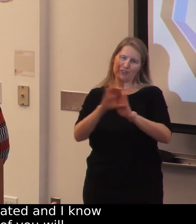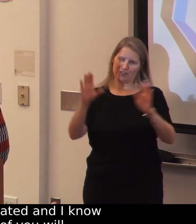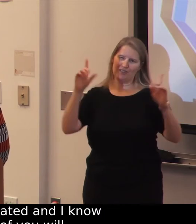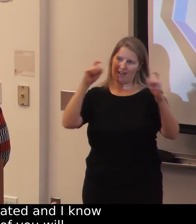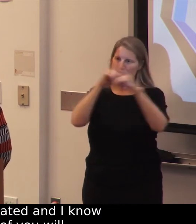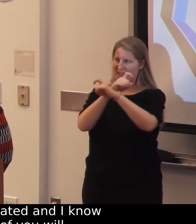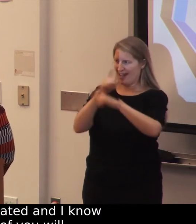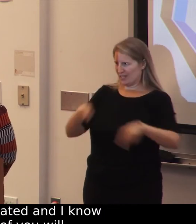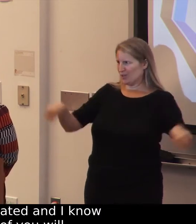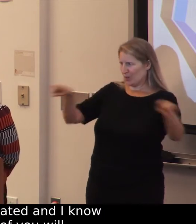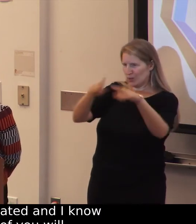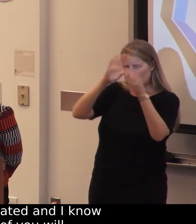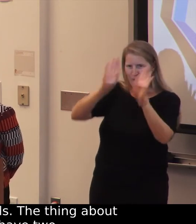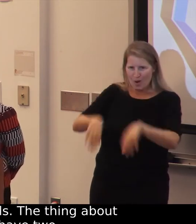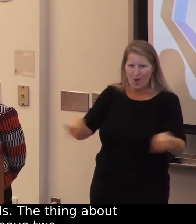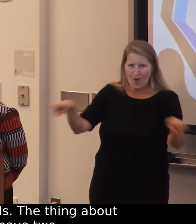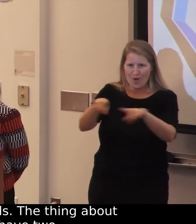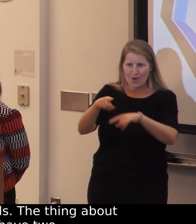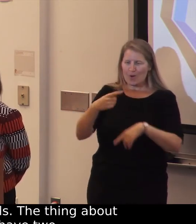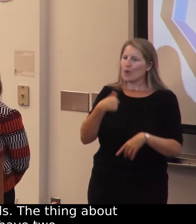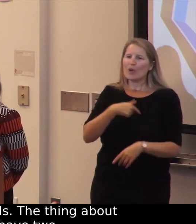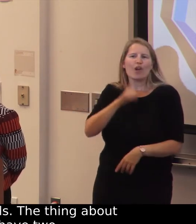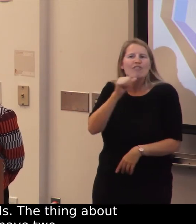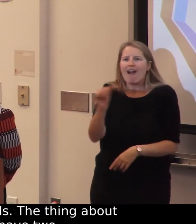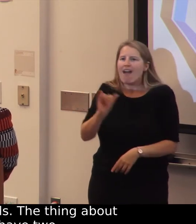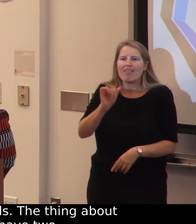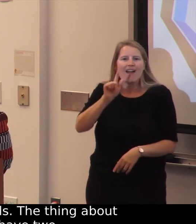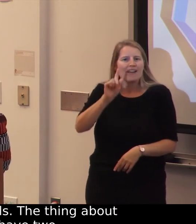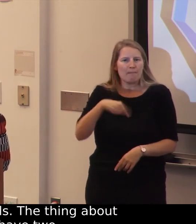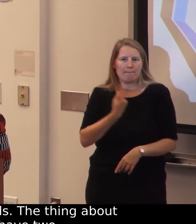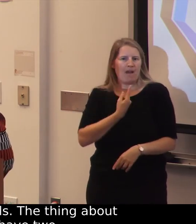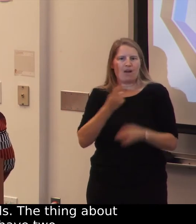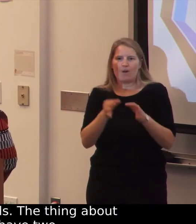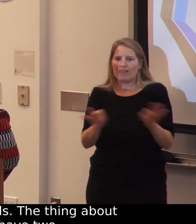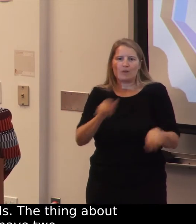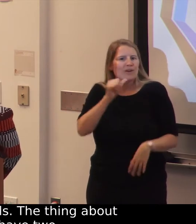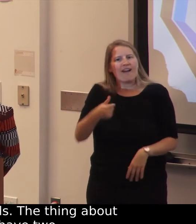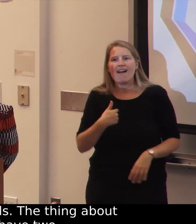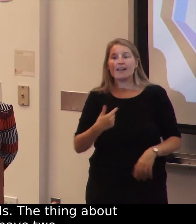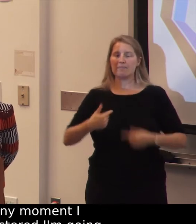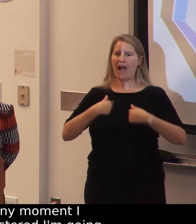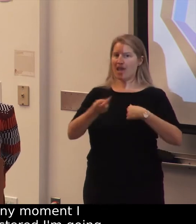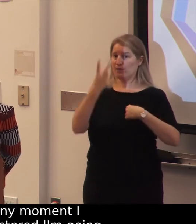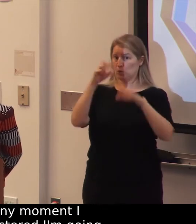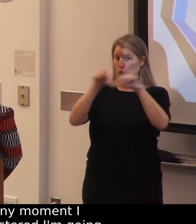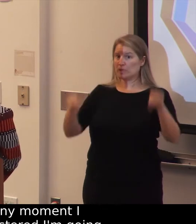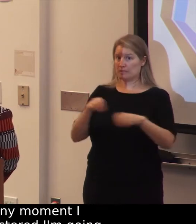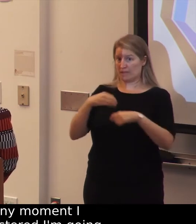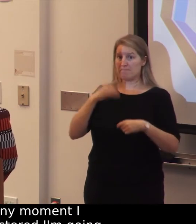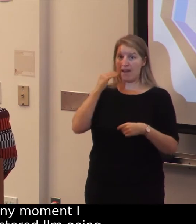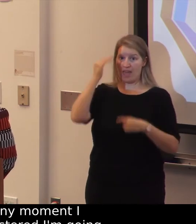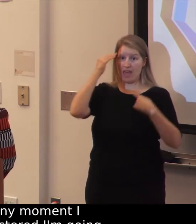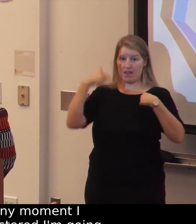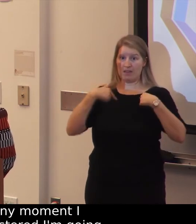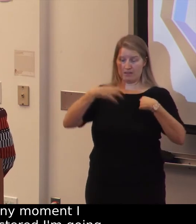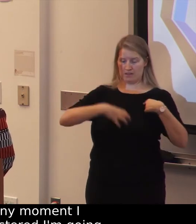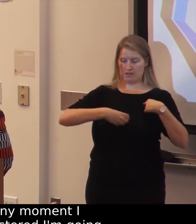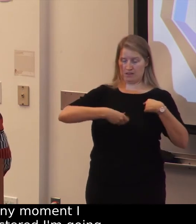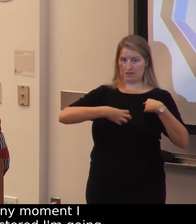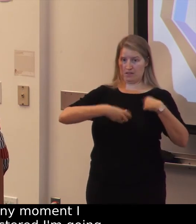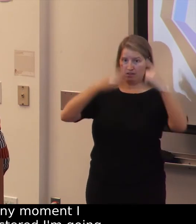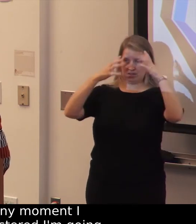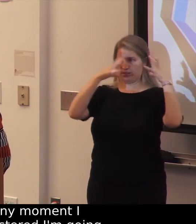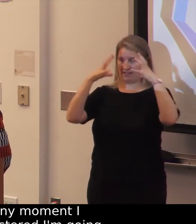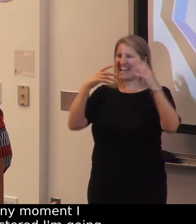know that all of you will see this. We're not like monolinguals, right? See, the thing about it is I've got two systems in my head, and at any moment, if I get just a little